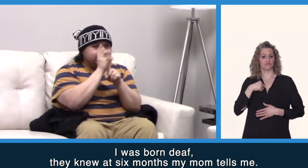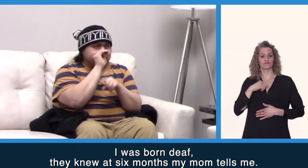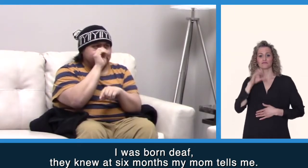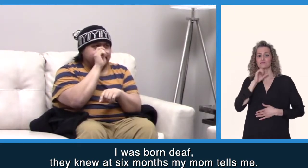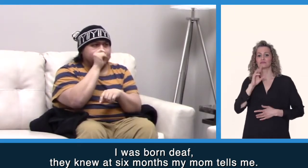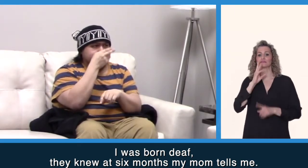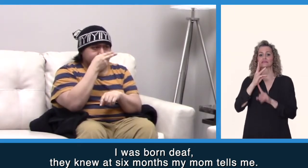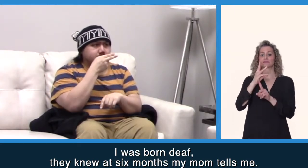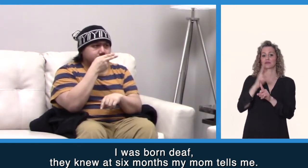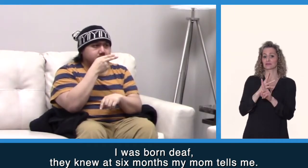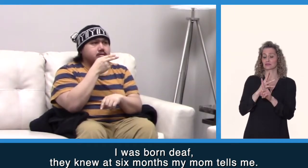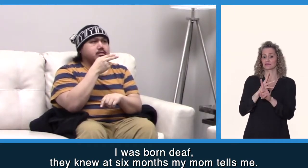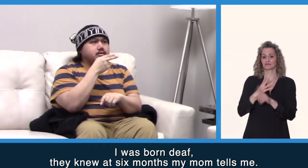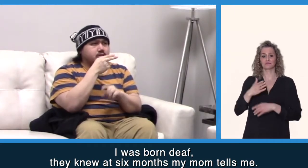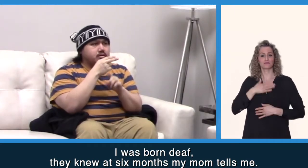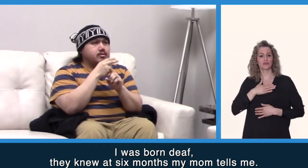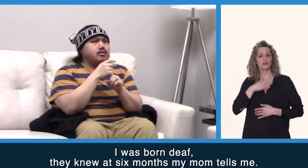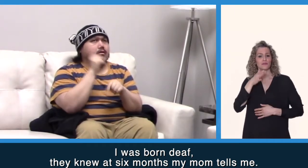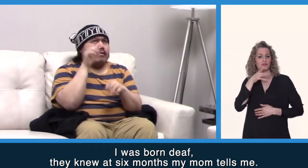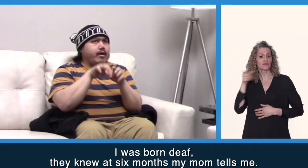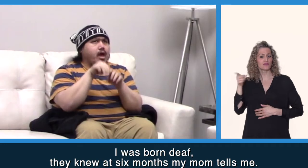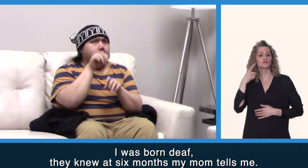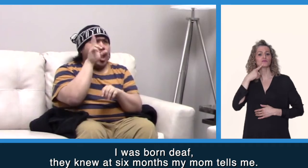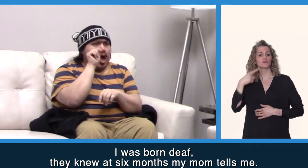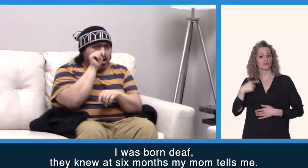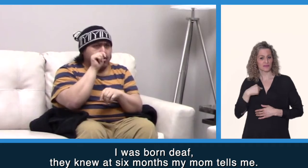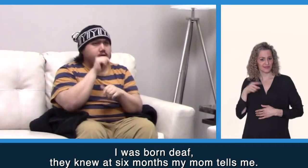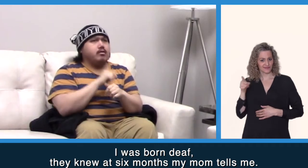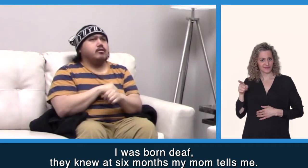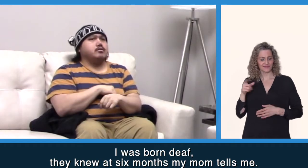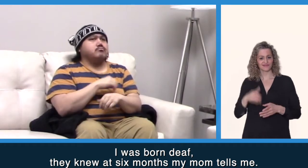deaf. They knew at 6 months, my mom tells me.